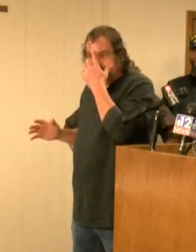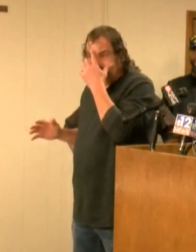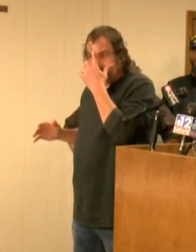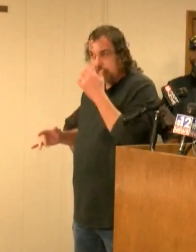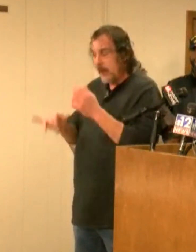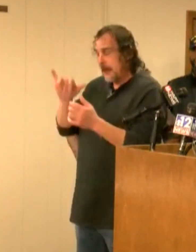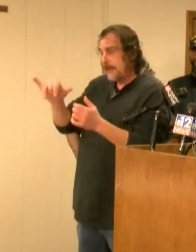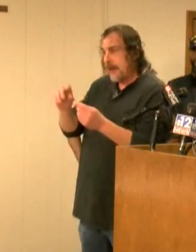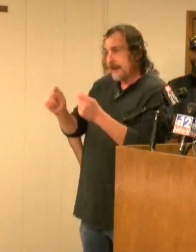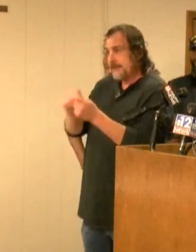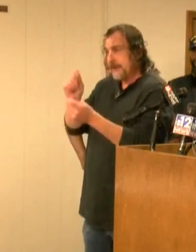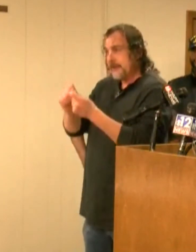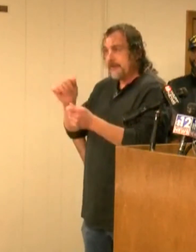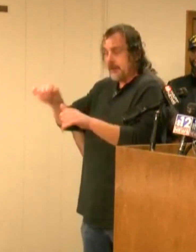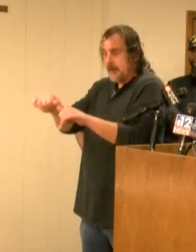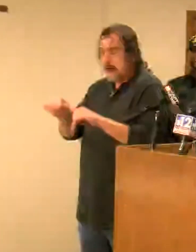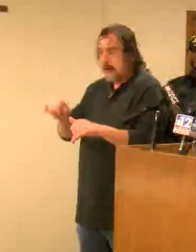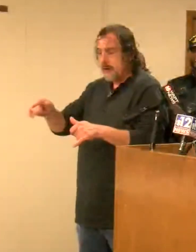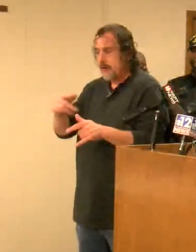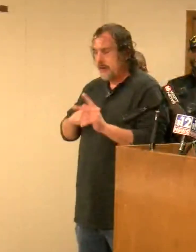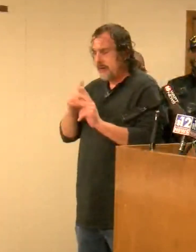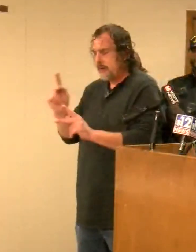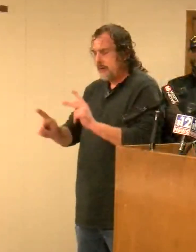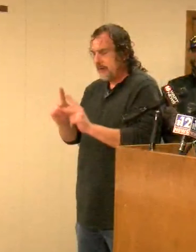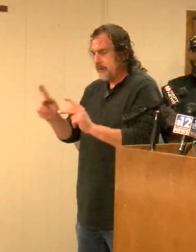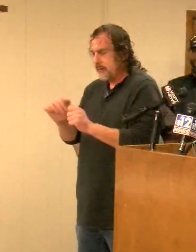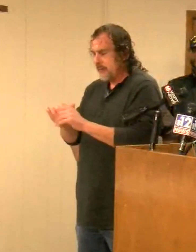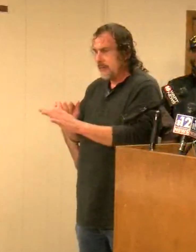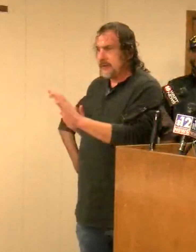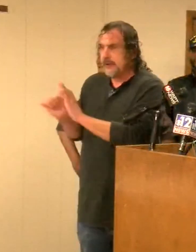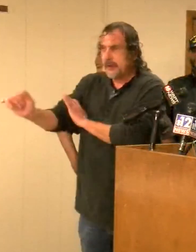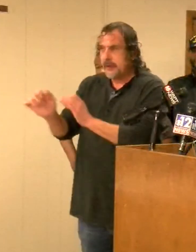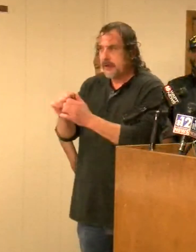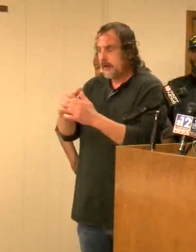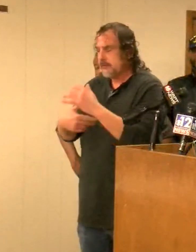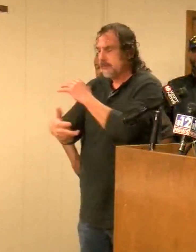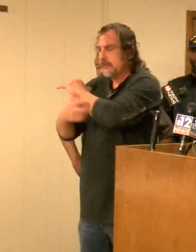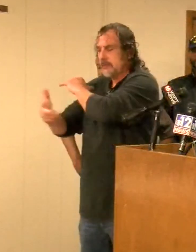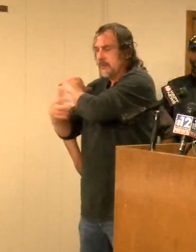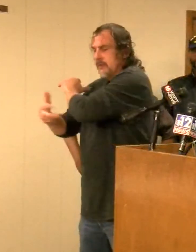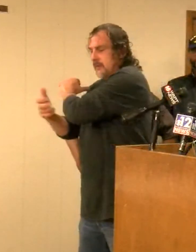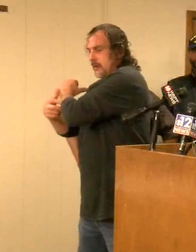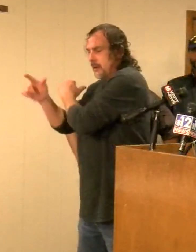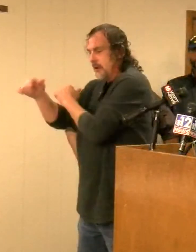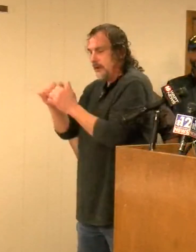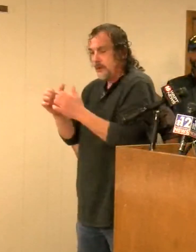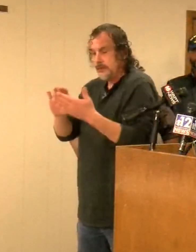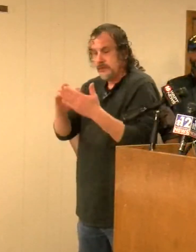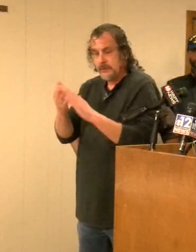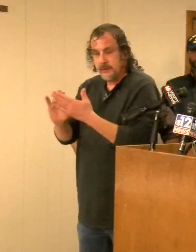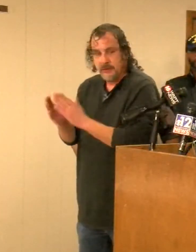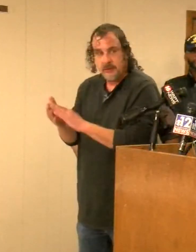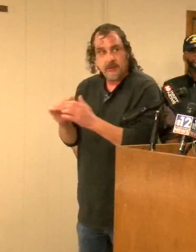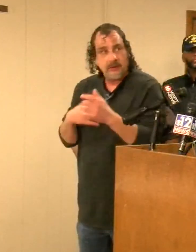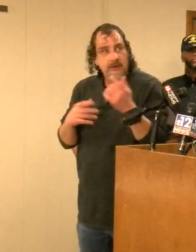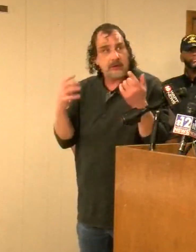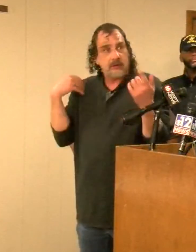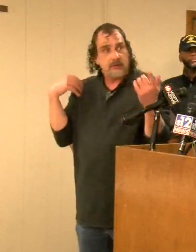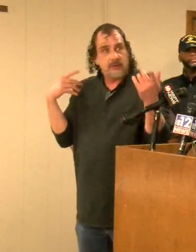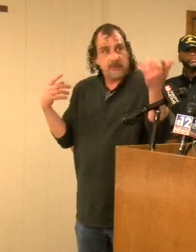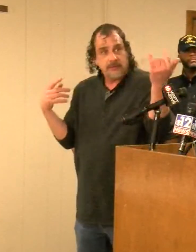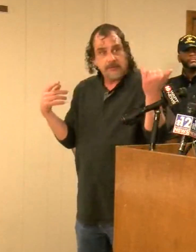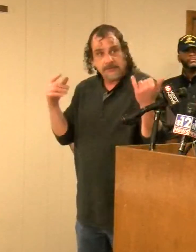area of Jackson that you were talking about, we got reports that people were kicking in doors and doing some looting in some of those neighborhoods. You want to answer that, Chief? To